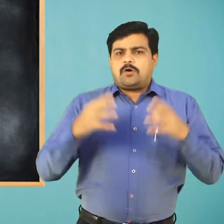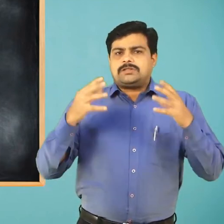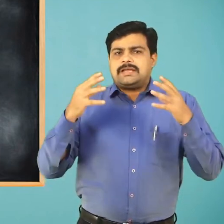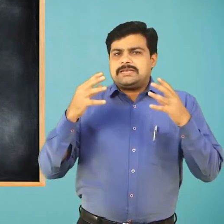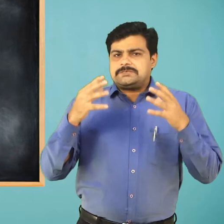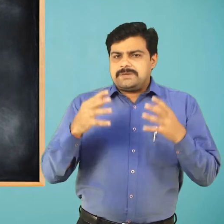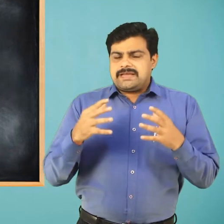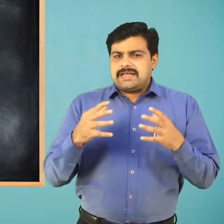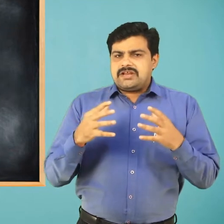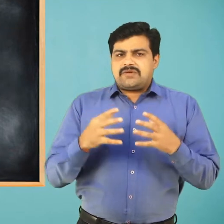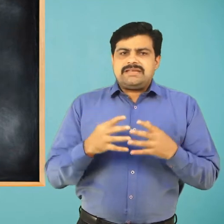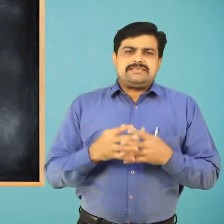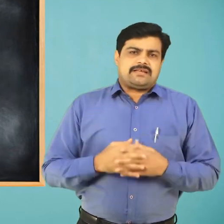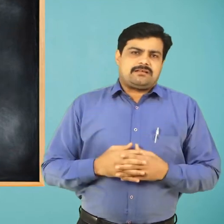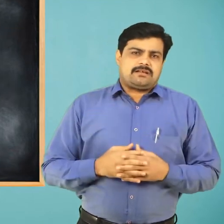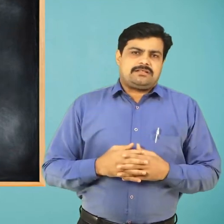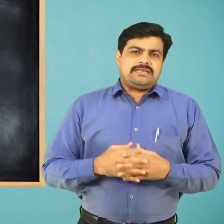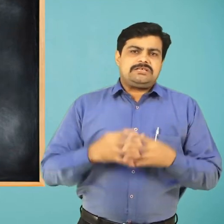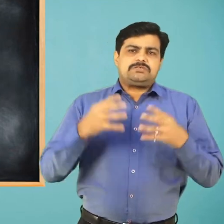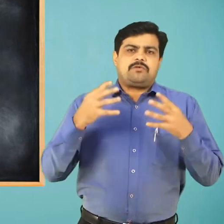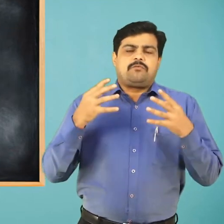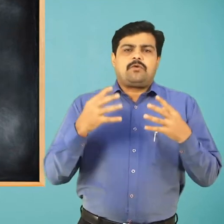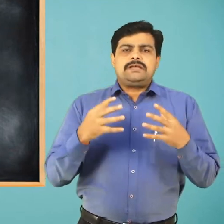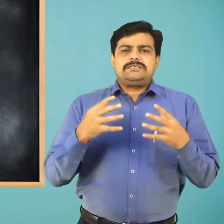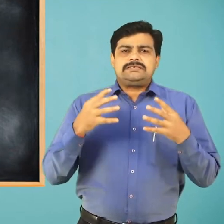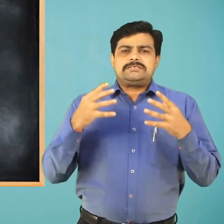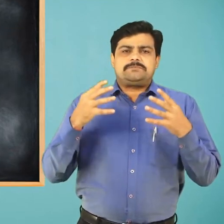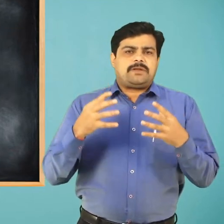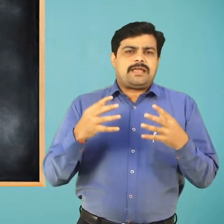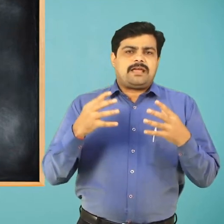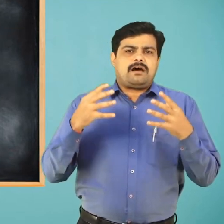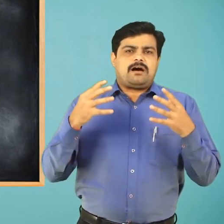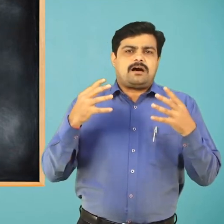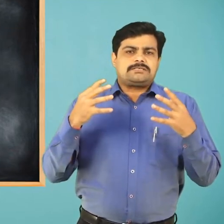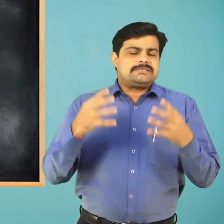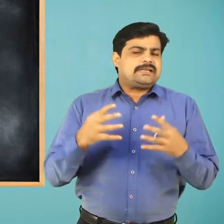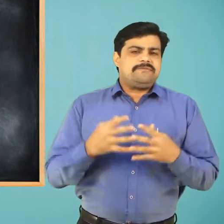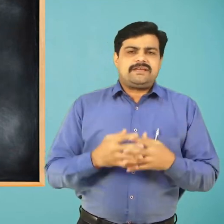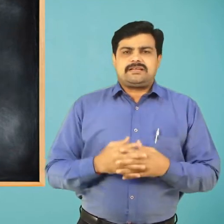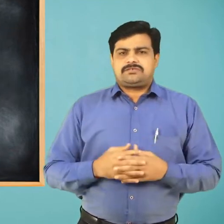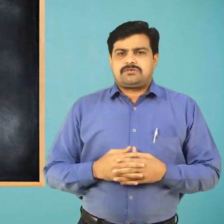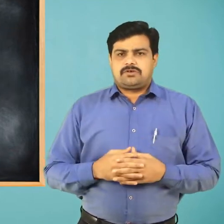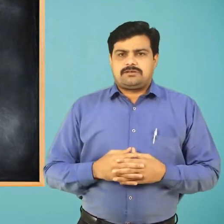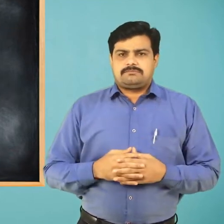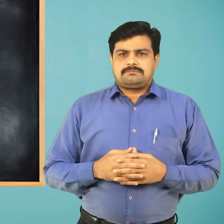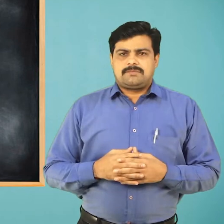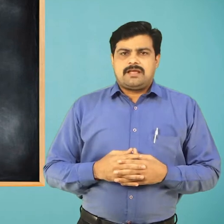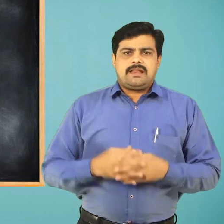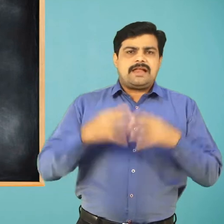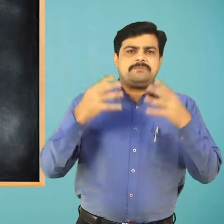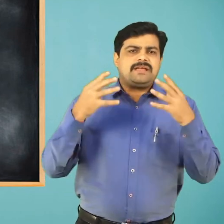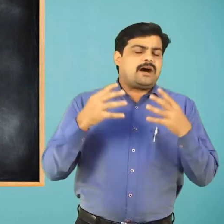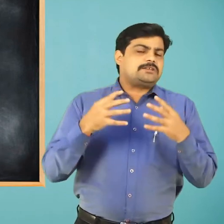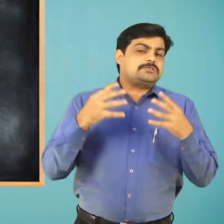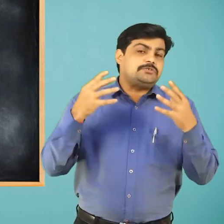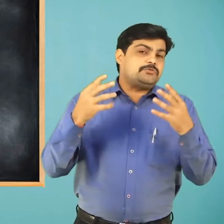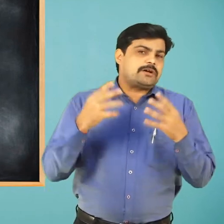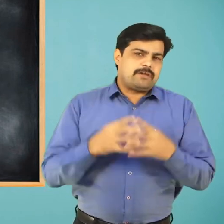Both in speaking and writing, these voices play a significant role. Let me ask you a